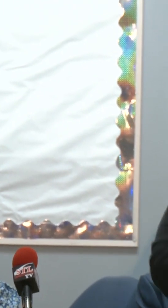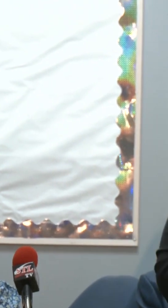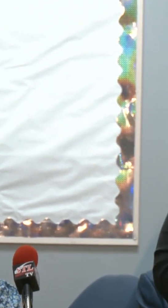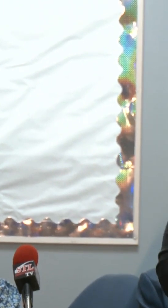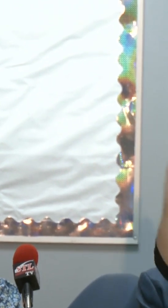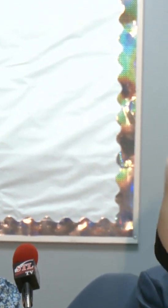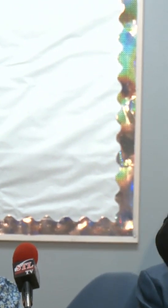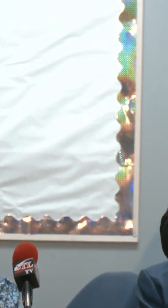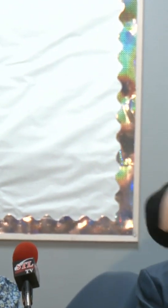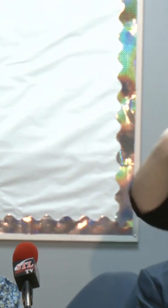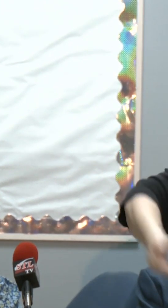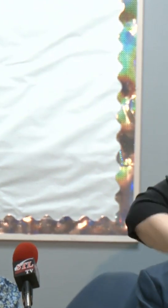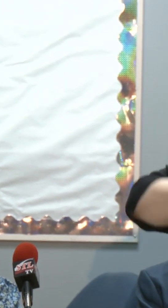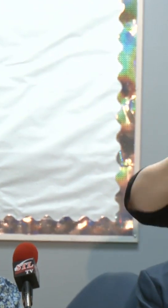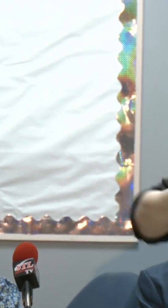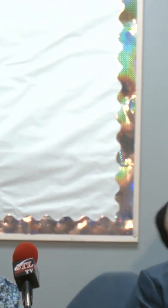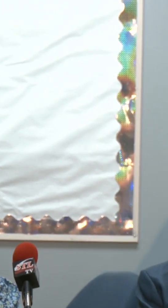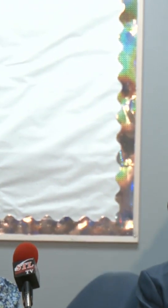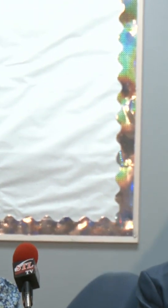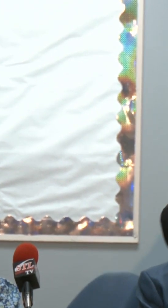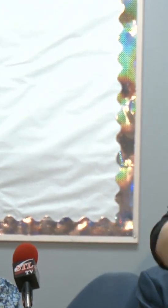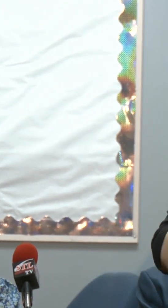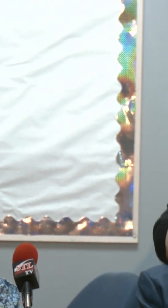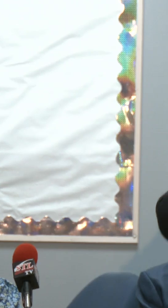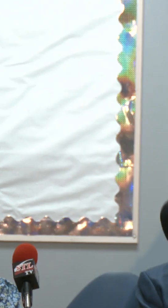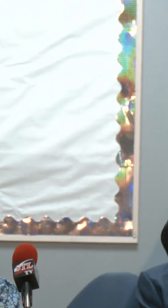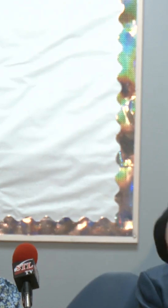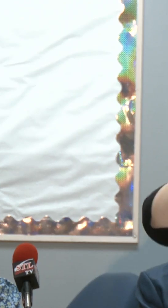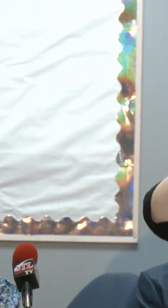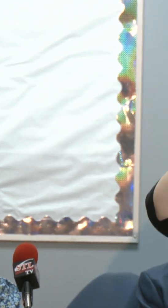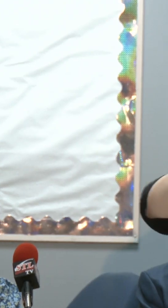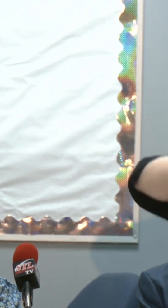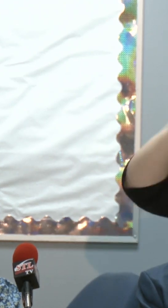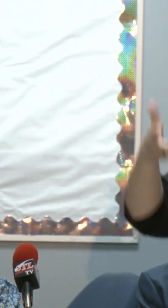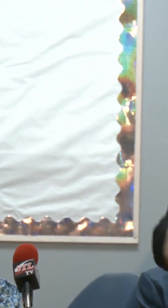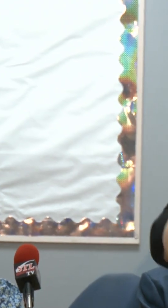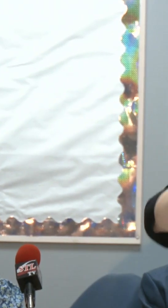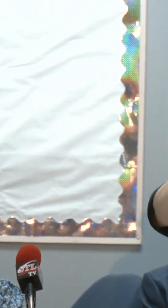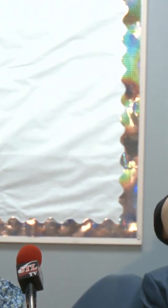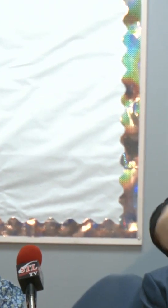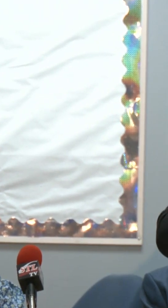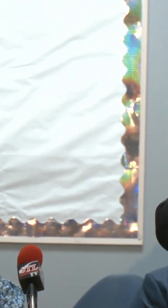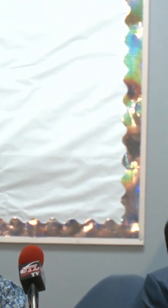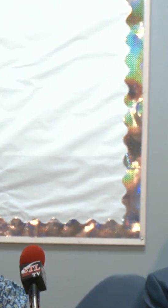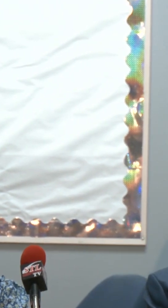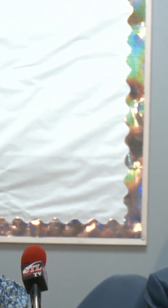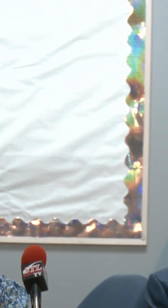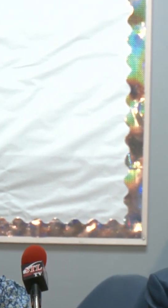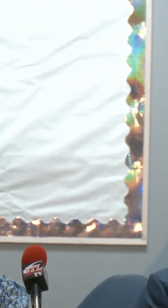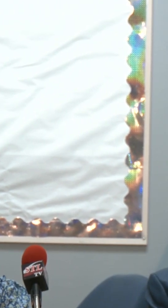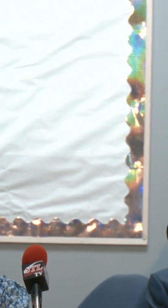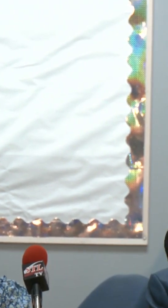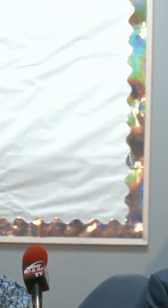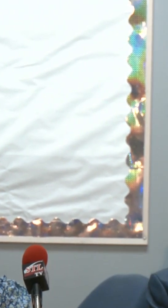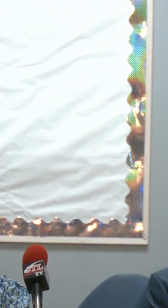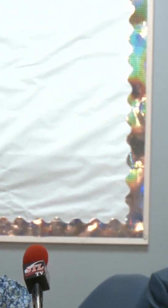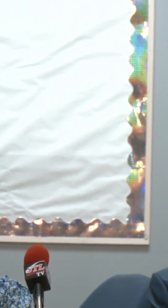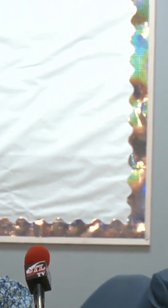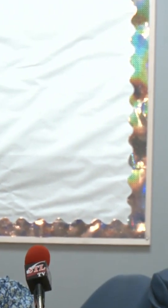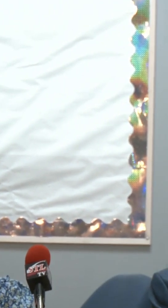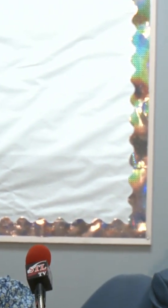We are hiring a contractor to help with bulk pickup and illegal dumping in our alleys. So that's